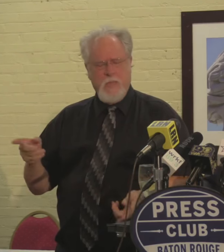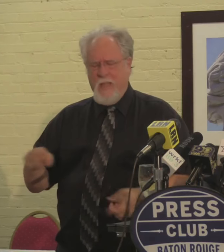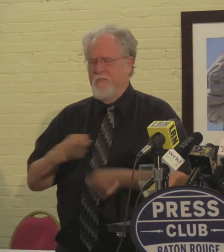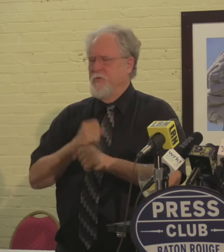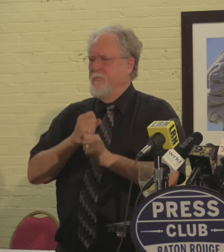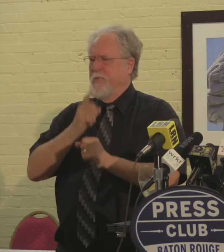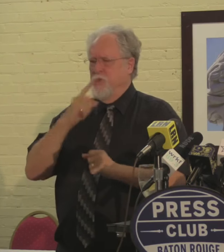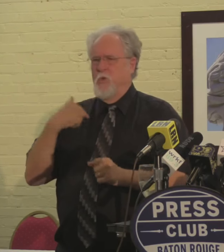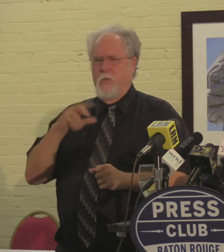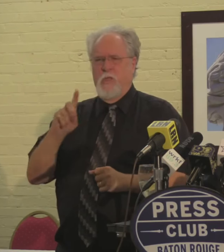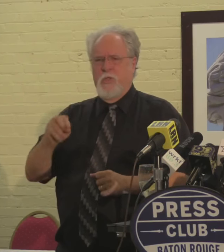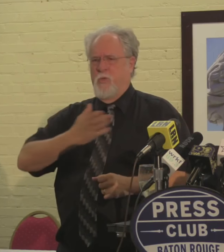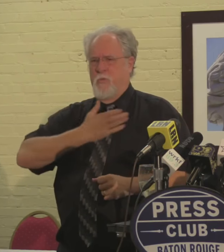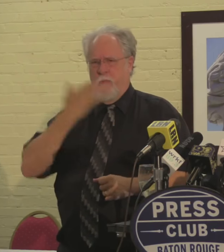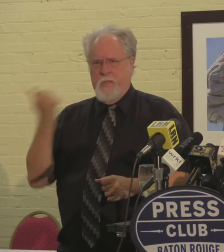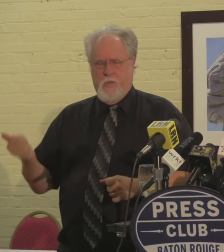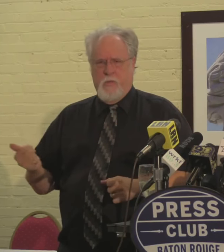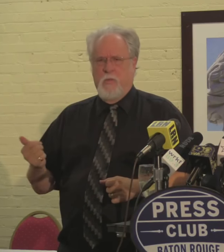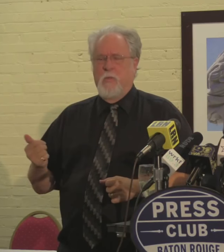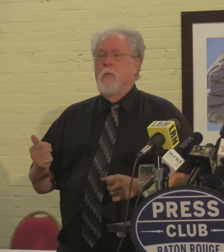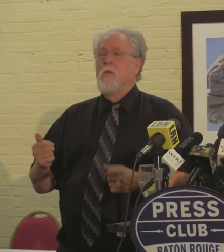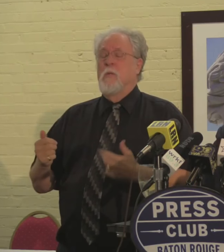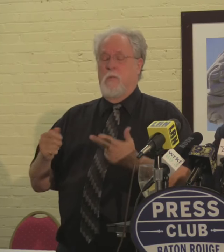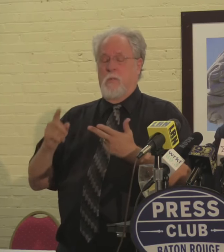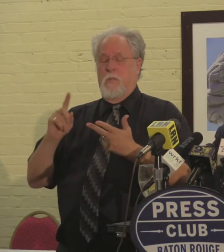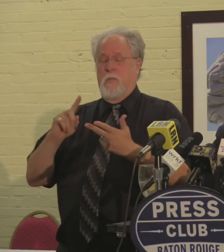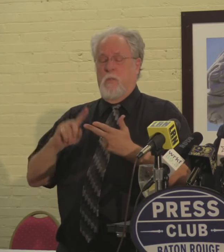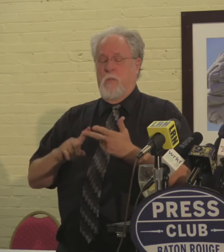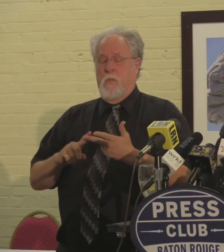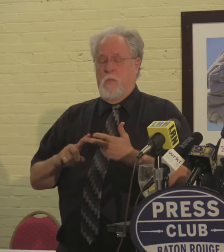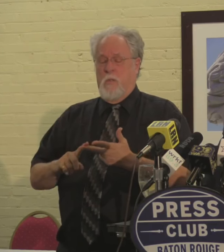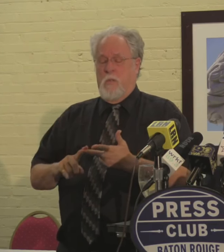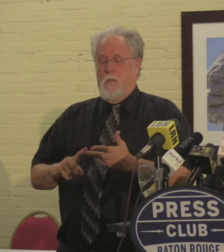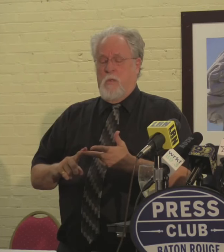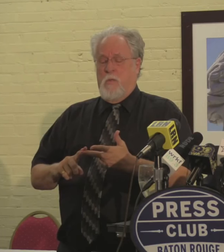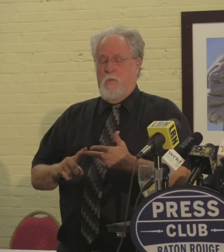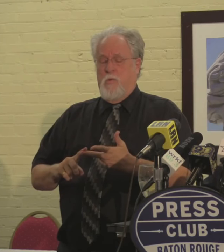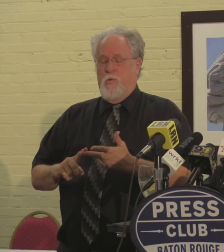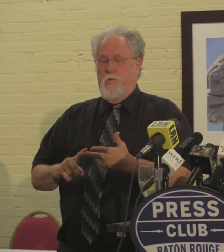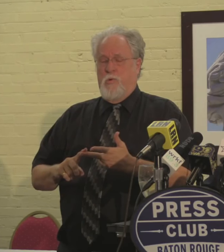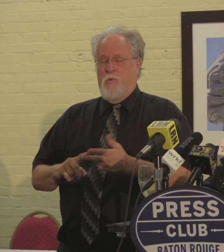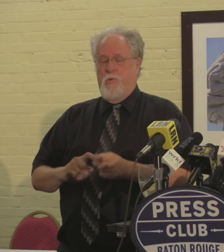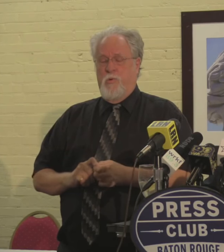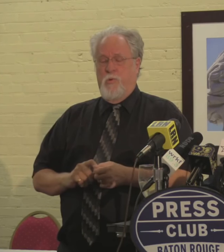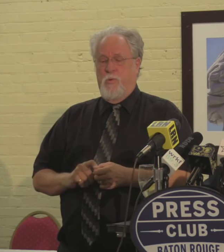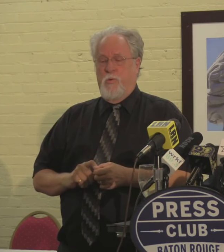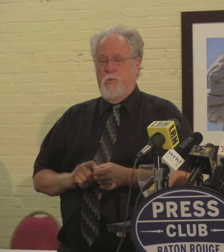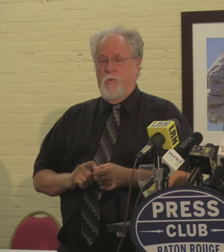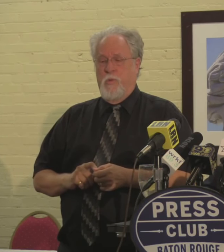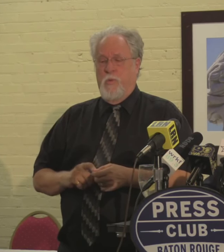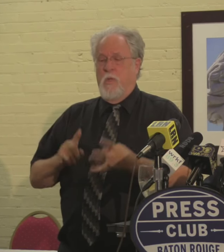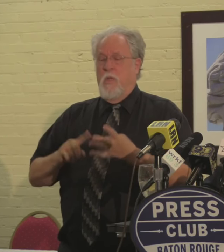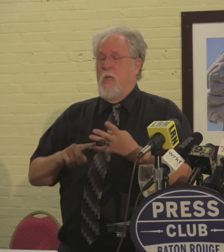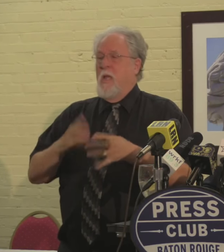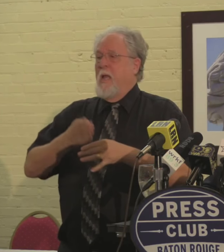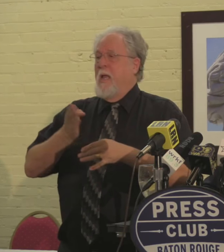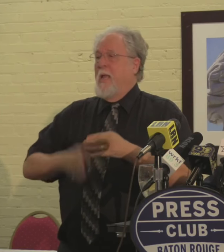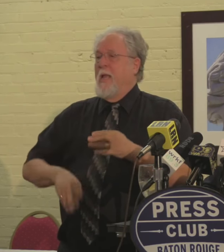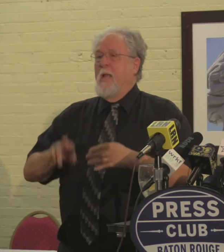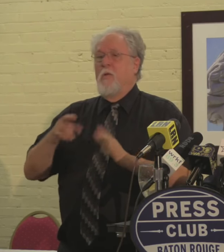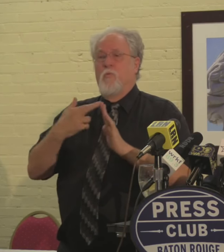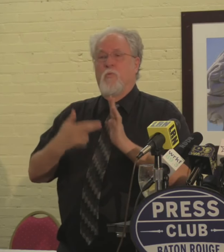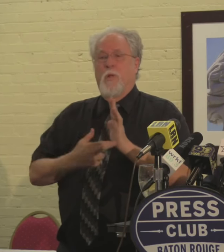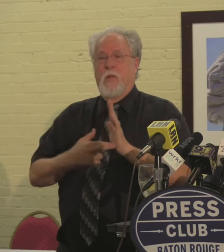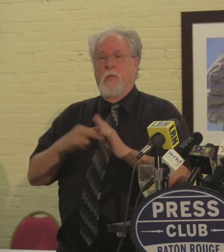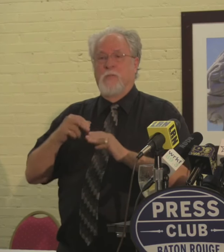make sure that we do better on that. We are looking at ways to end regulations that have been